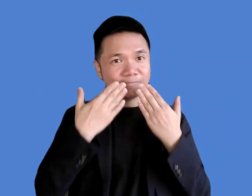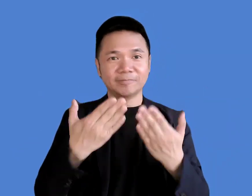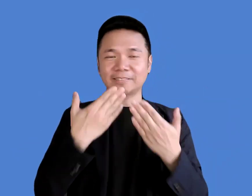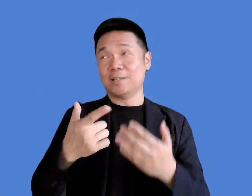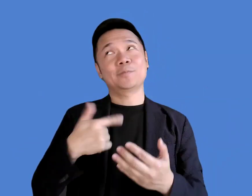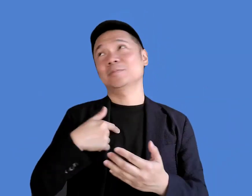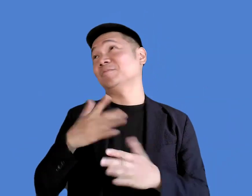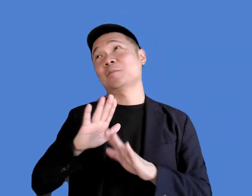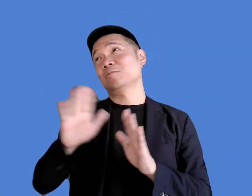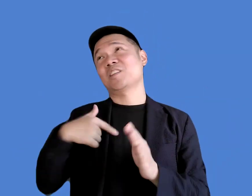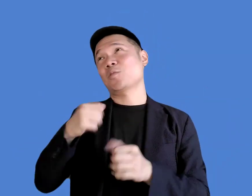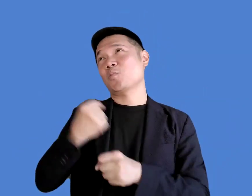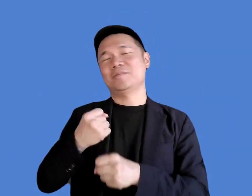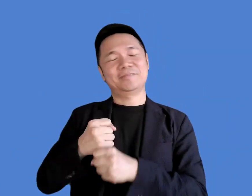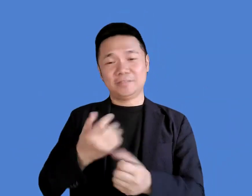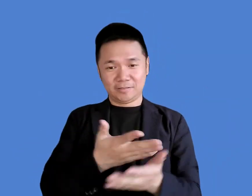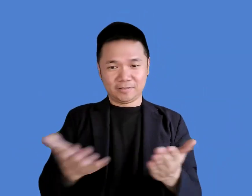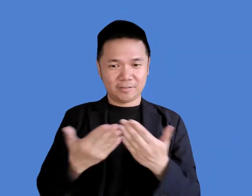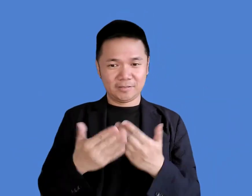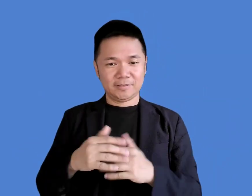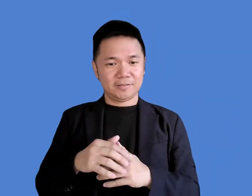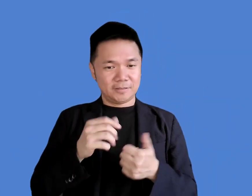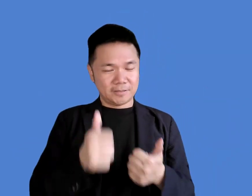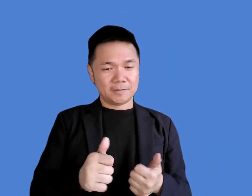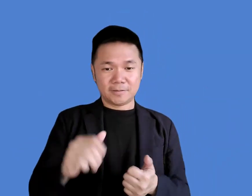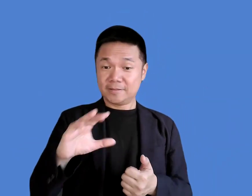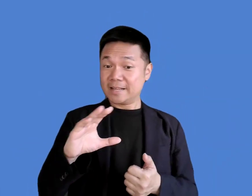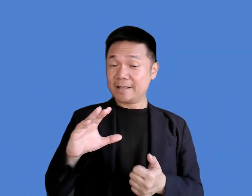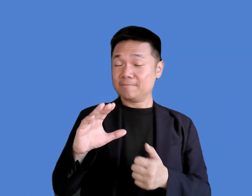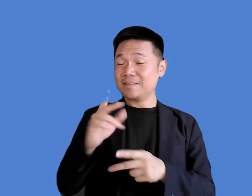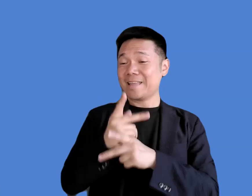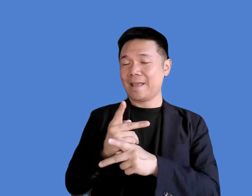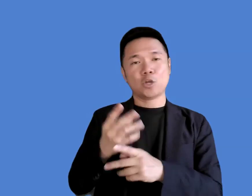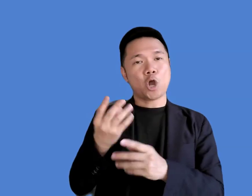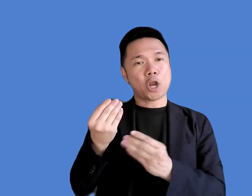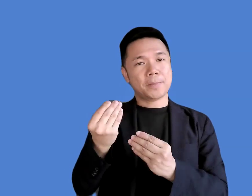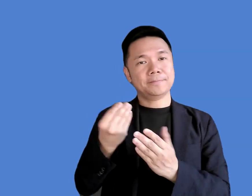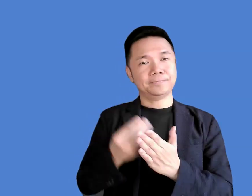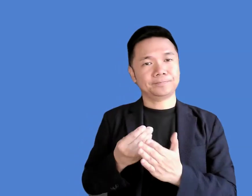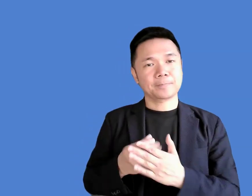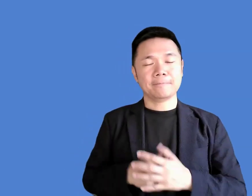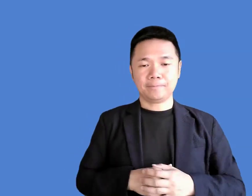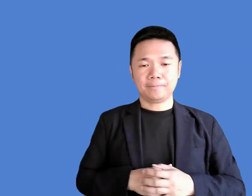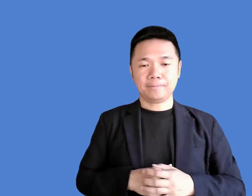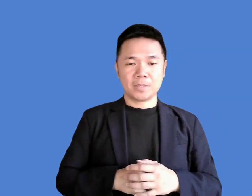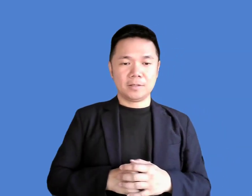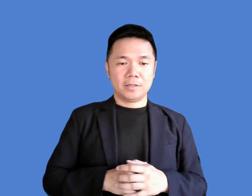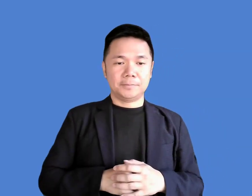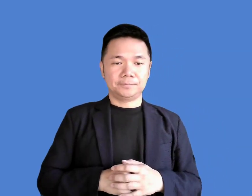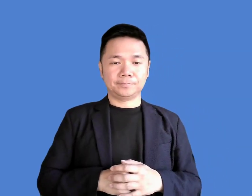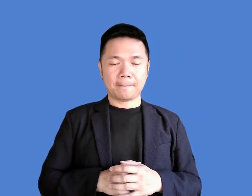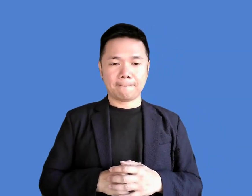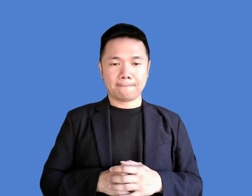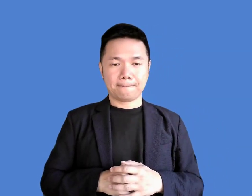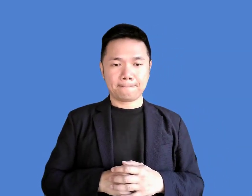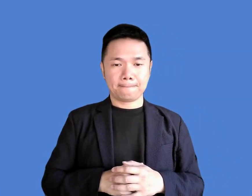ideas. Care economy, again, fabulous. That's great. It's a huge issue impacting women in the workplace.